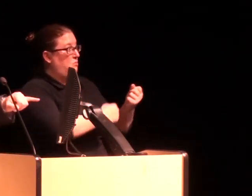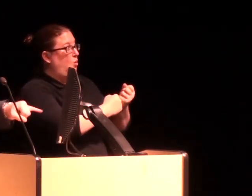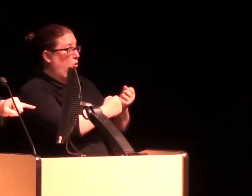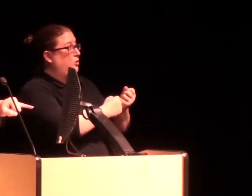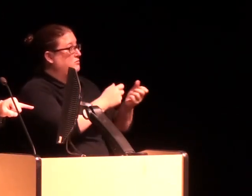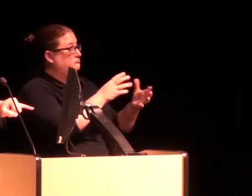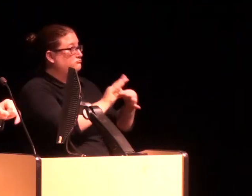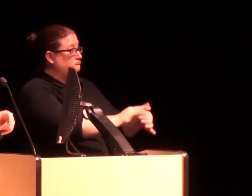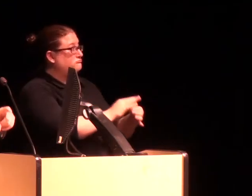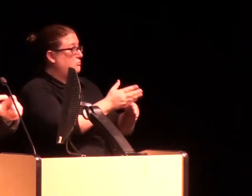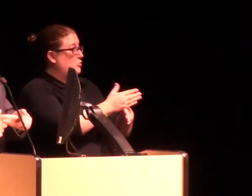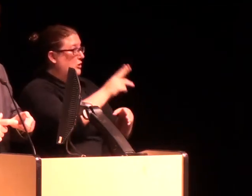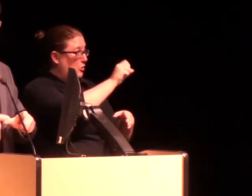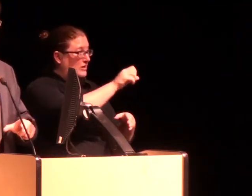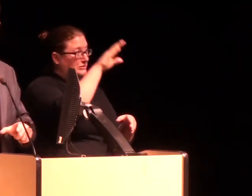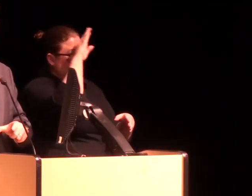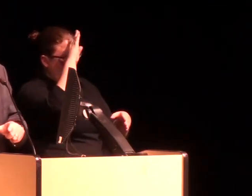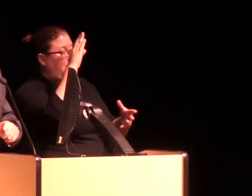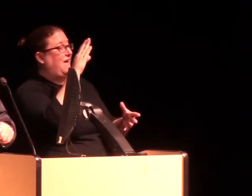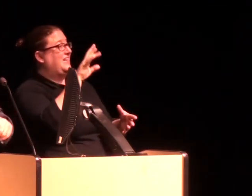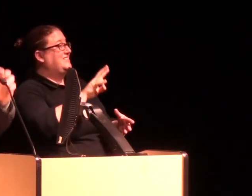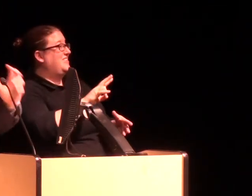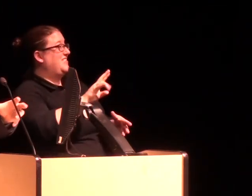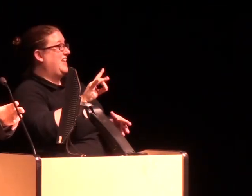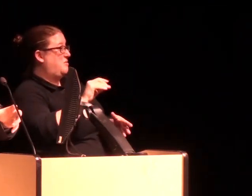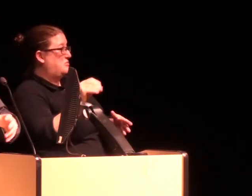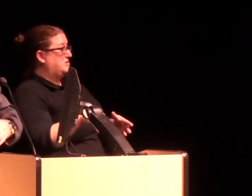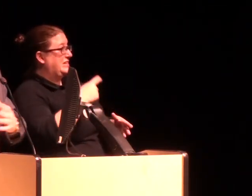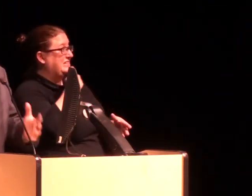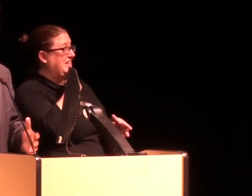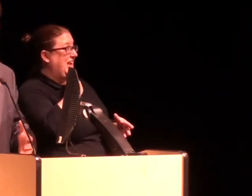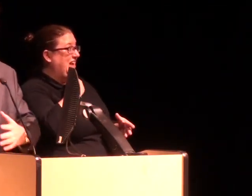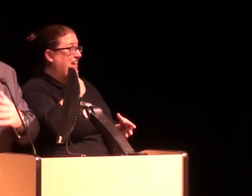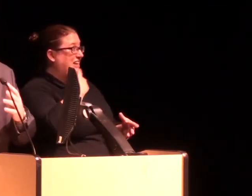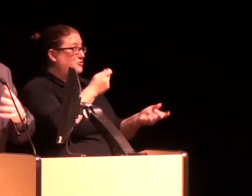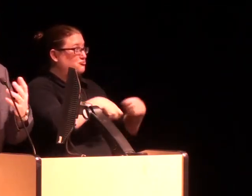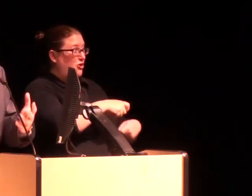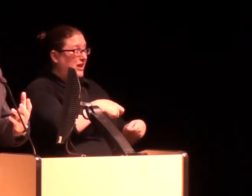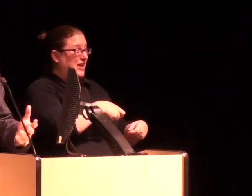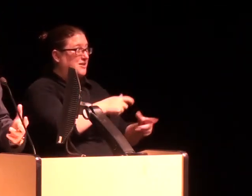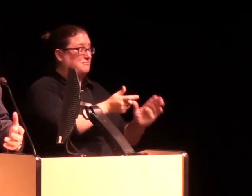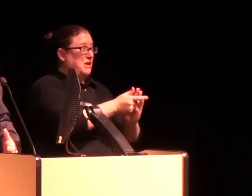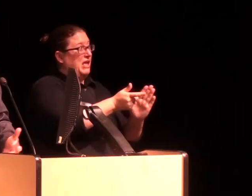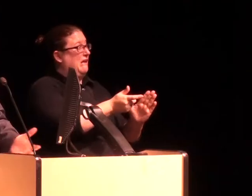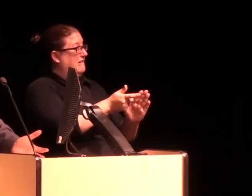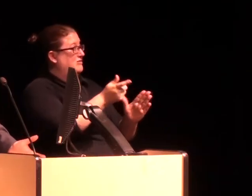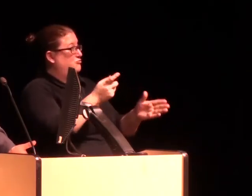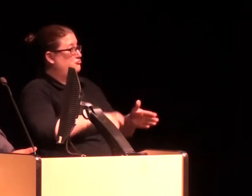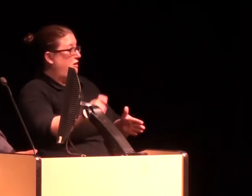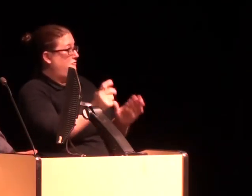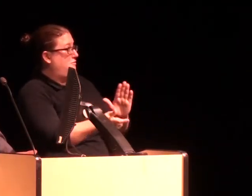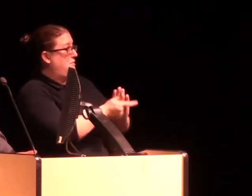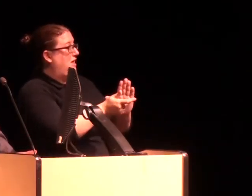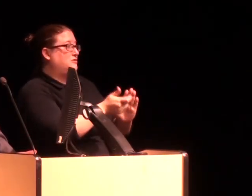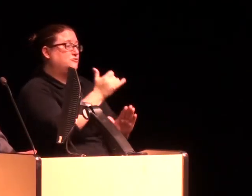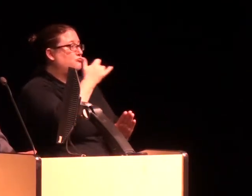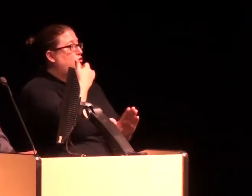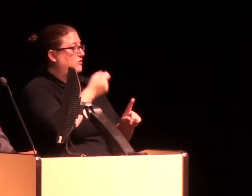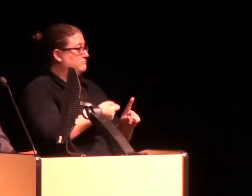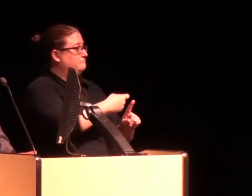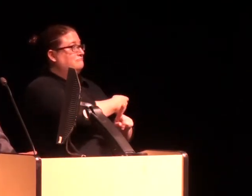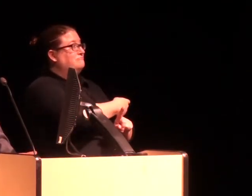States, and 70% that say that the trade ban, the travel ban, is not working, it's the wrong track. I don't have the number